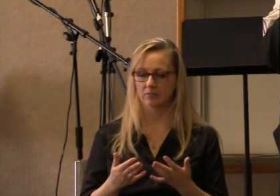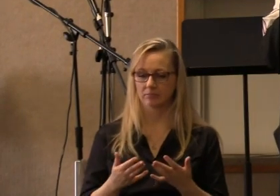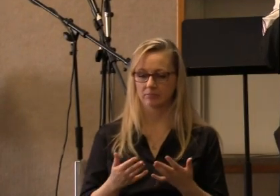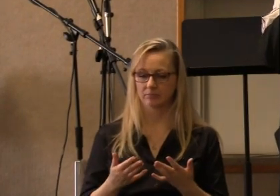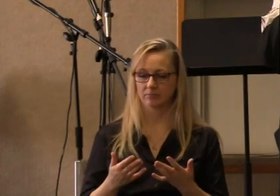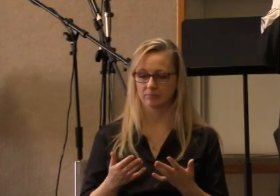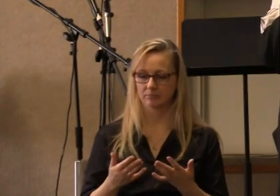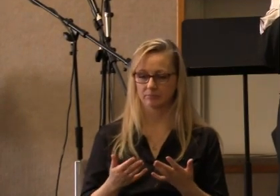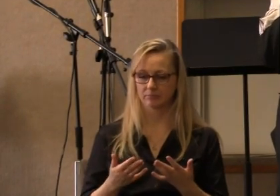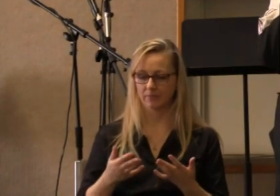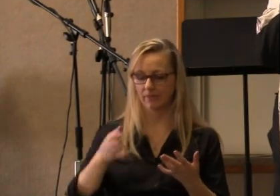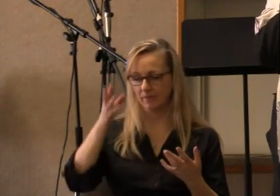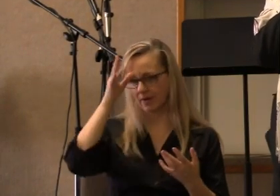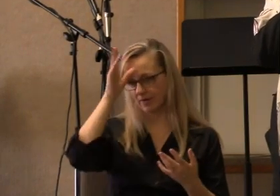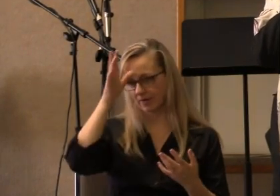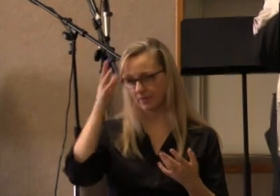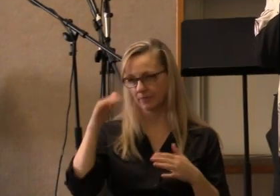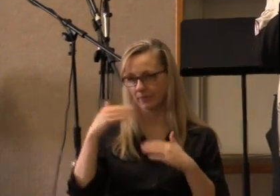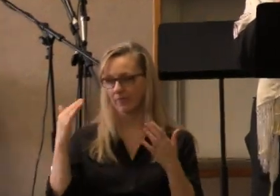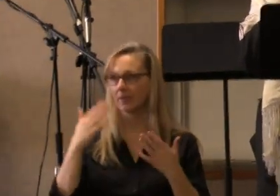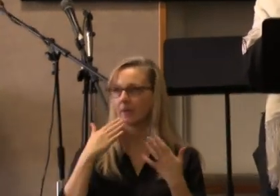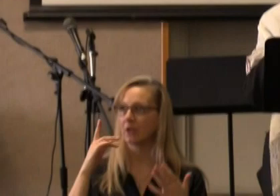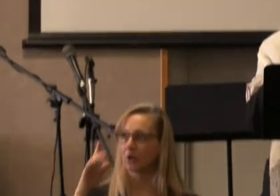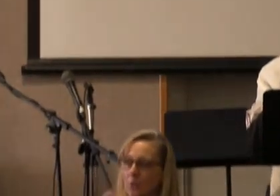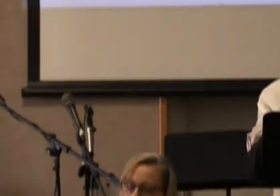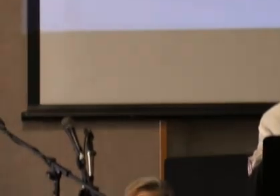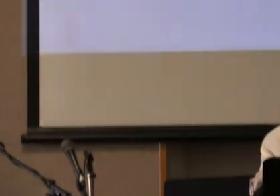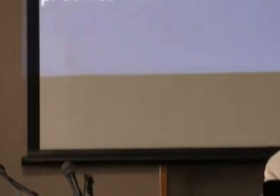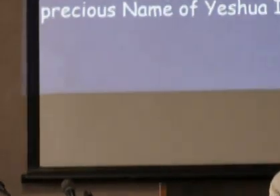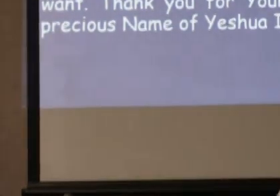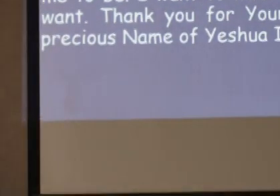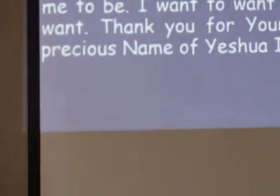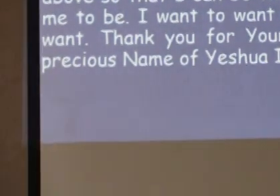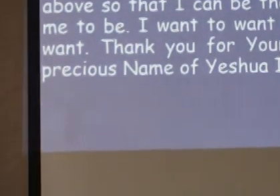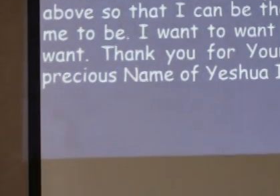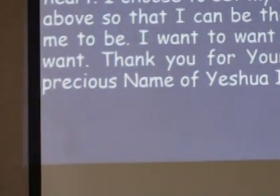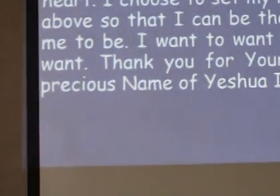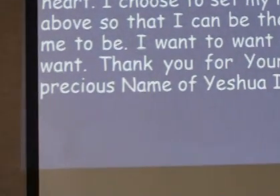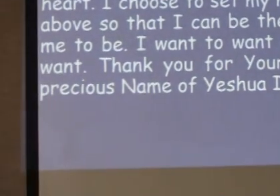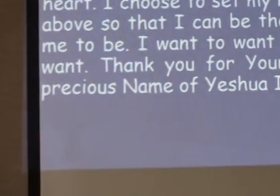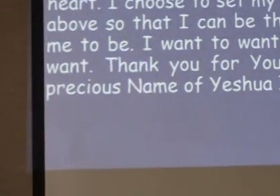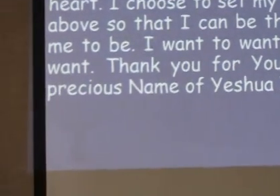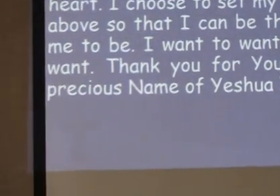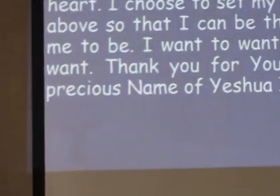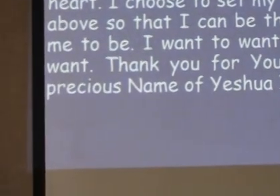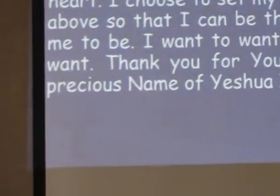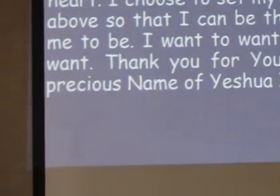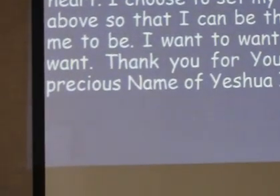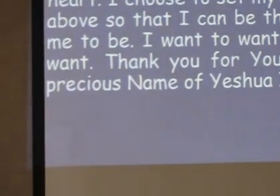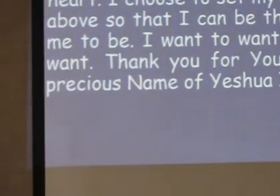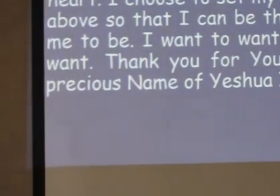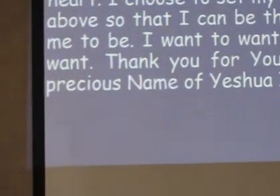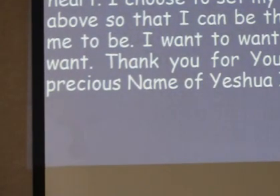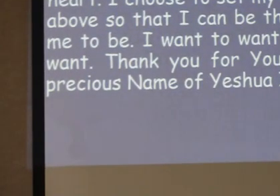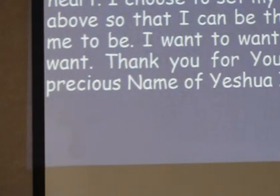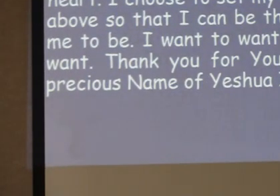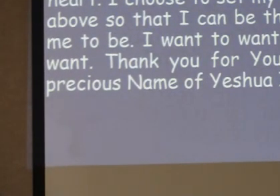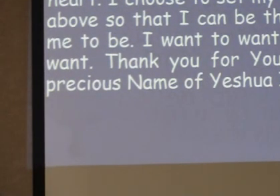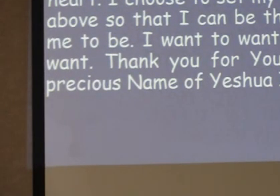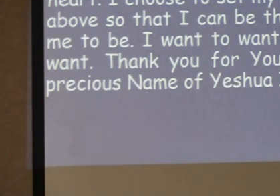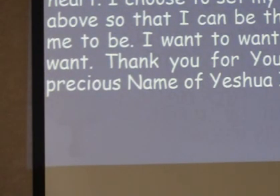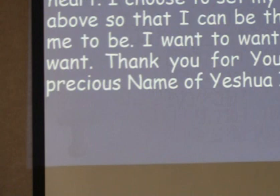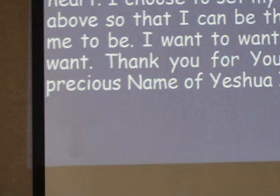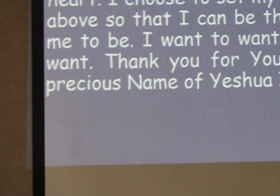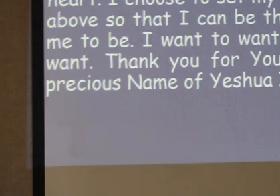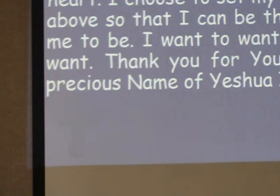Father in heaven, thank you that your word says you will change my heart. I choose to delight myself in